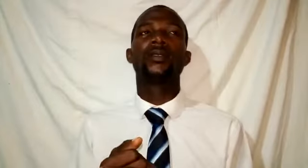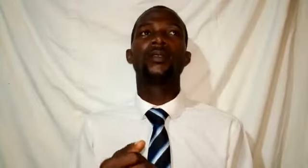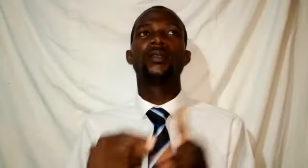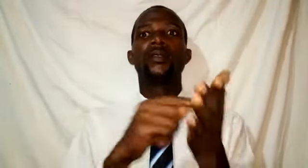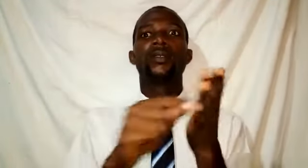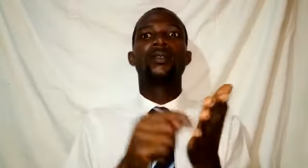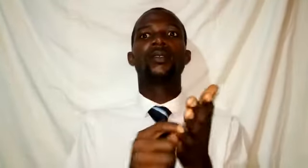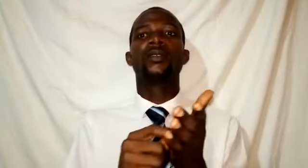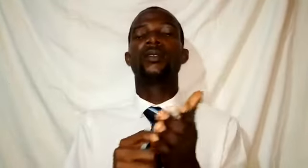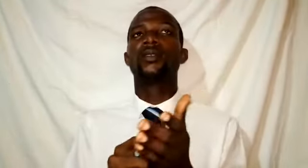equals